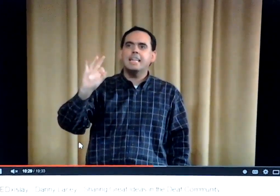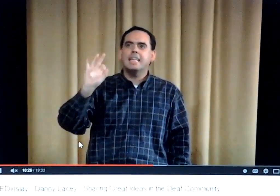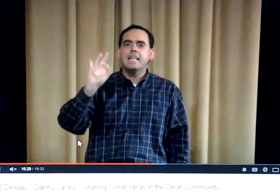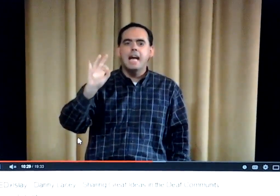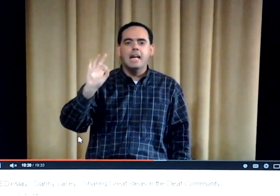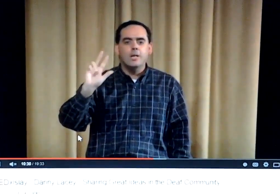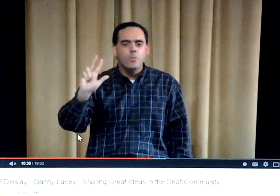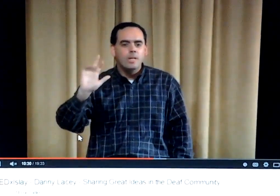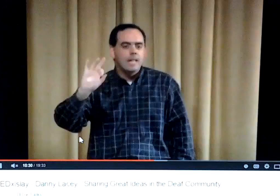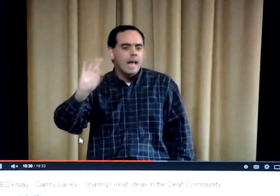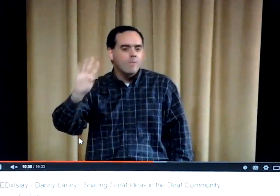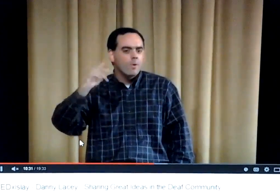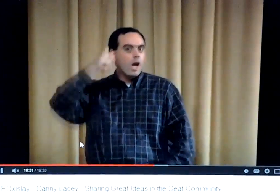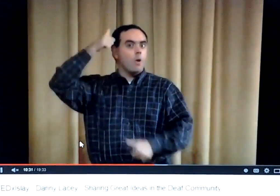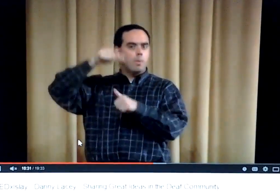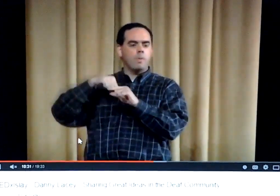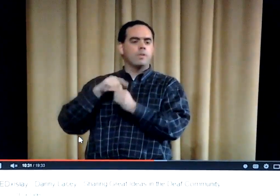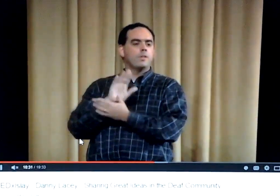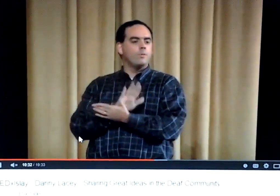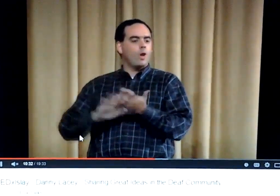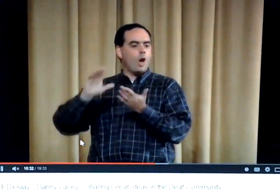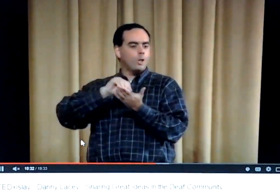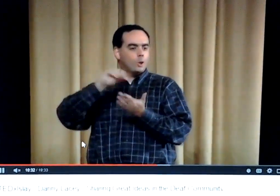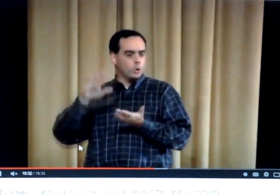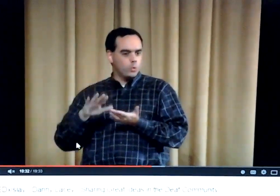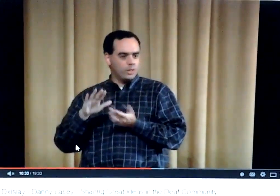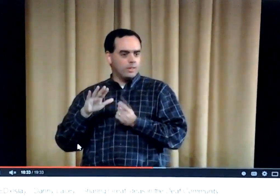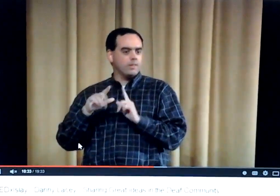happens. And the second one is internet.